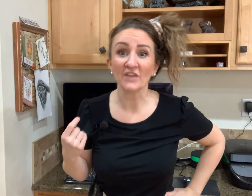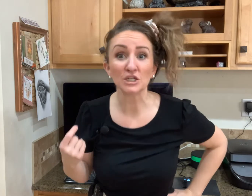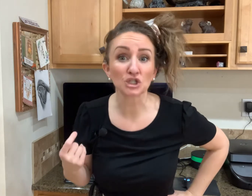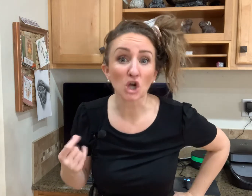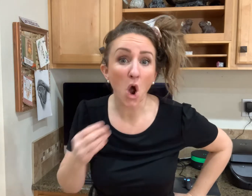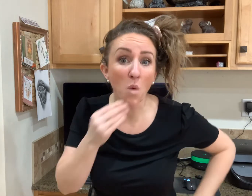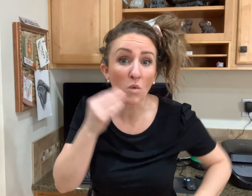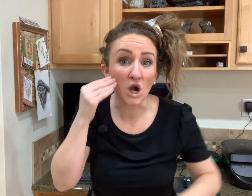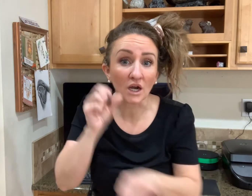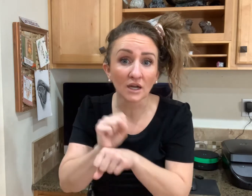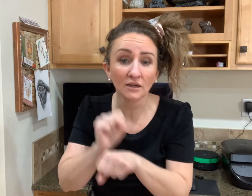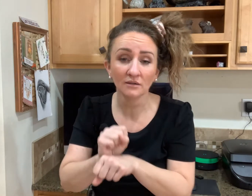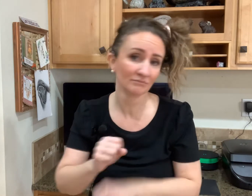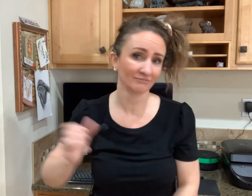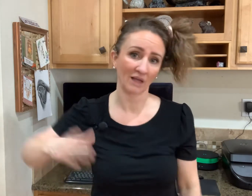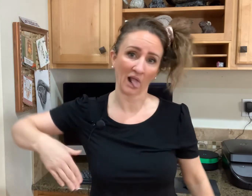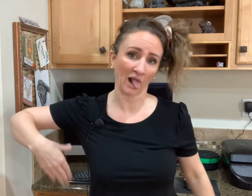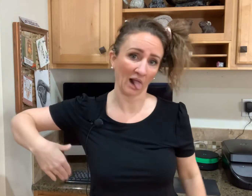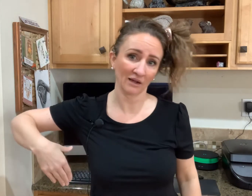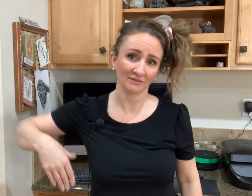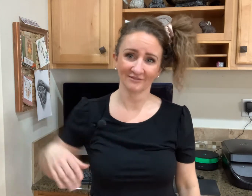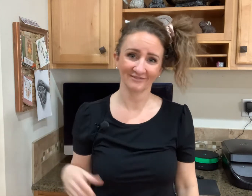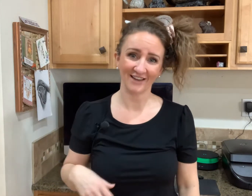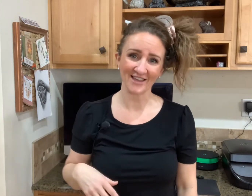your homework? Not yet.